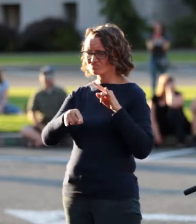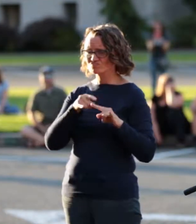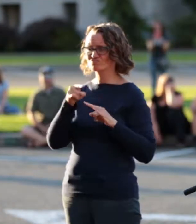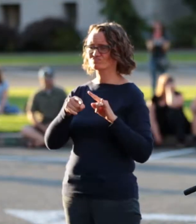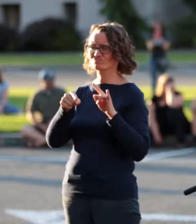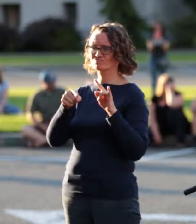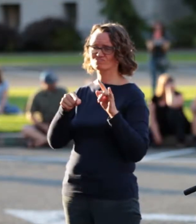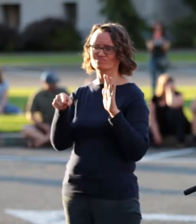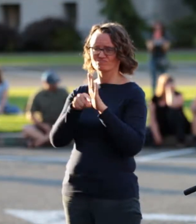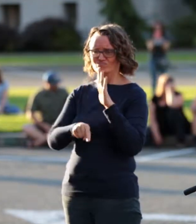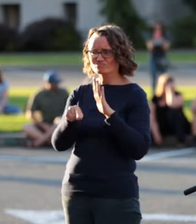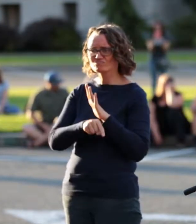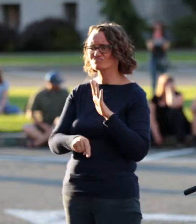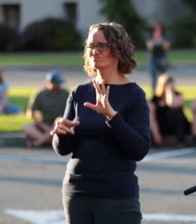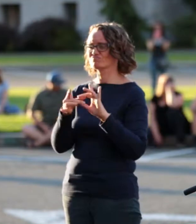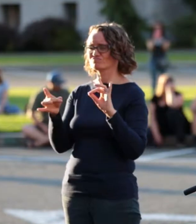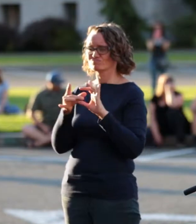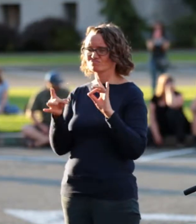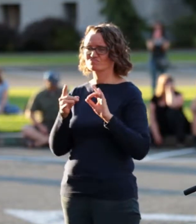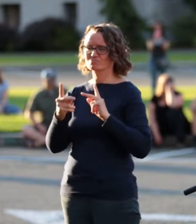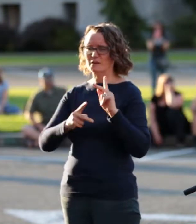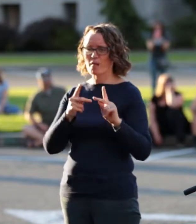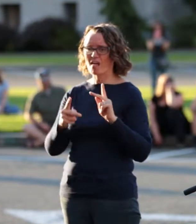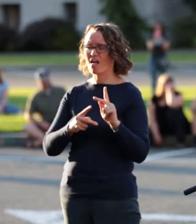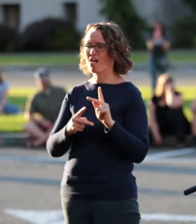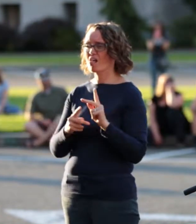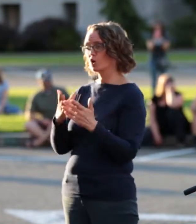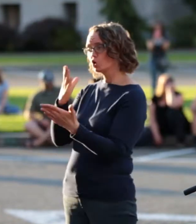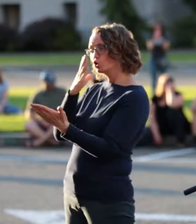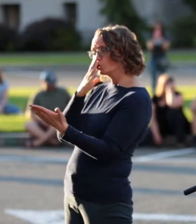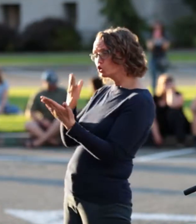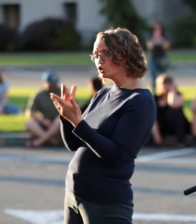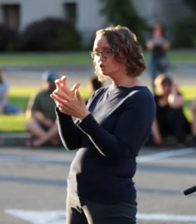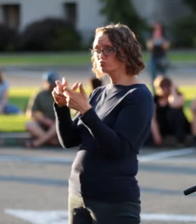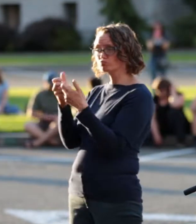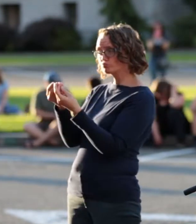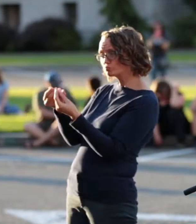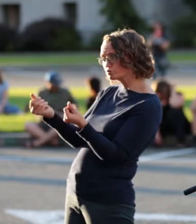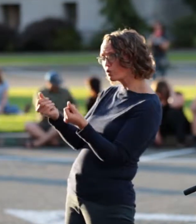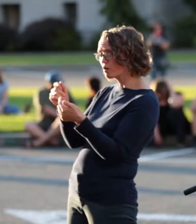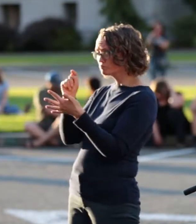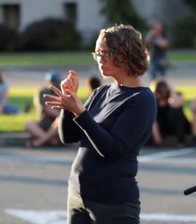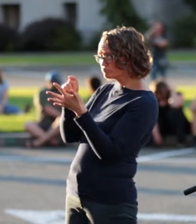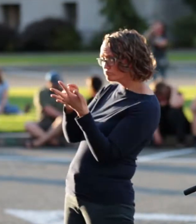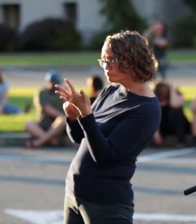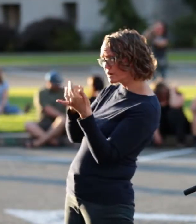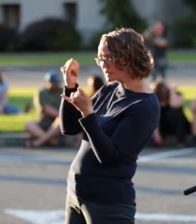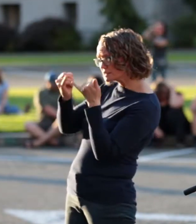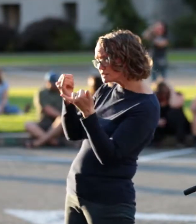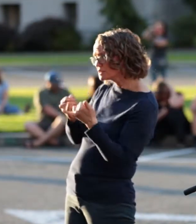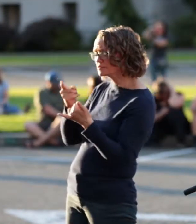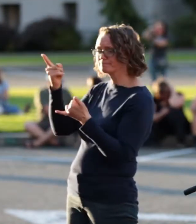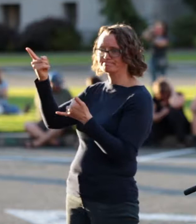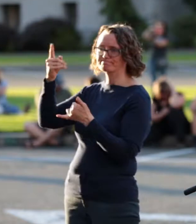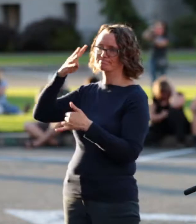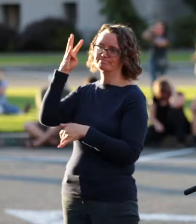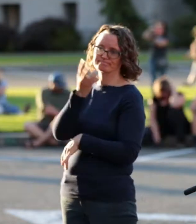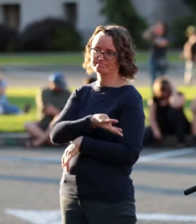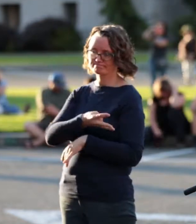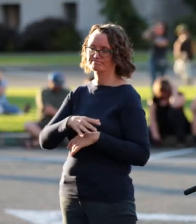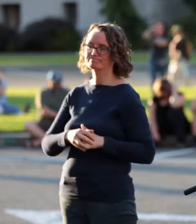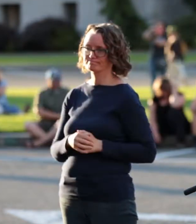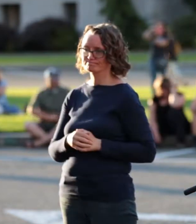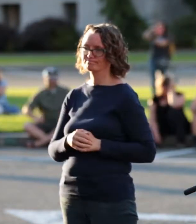ignoring any humane recommendations and solutions. Enough. Congress must